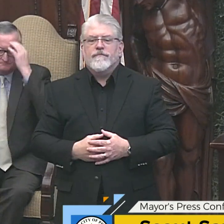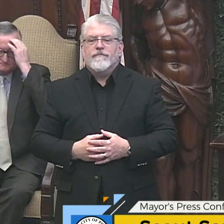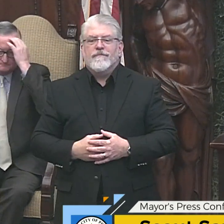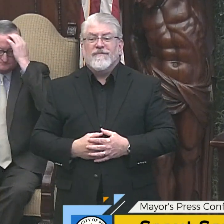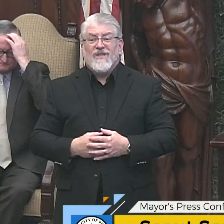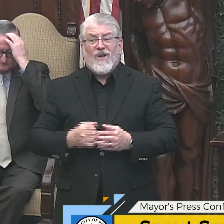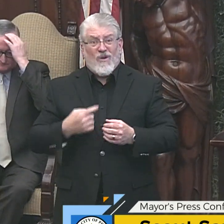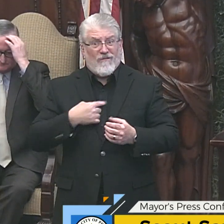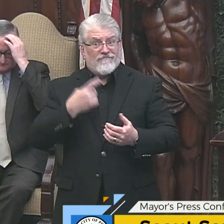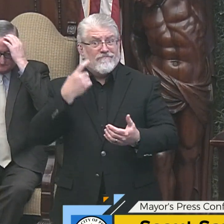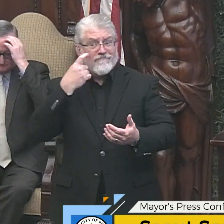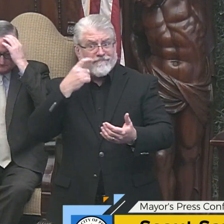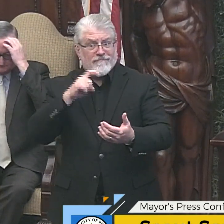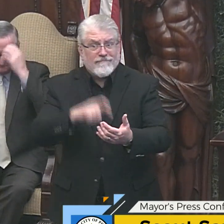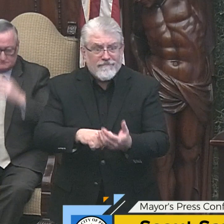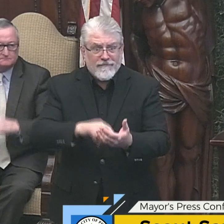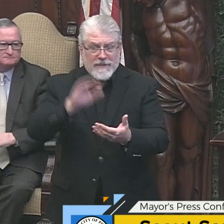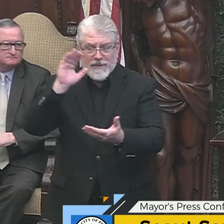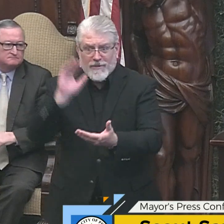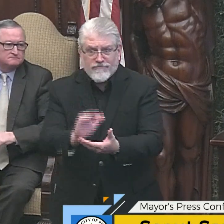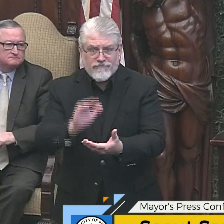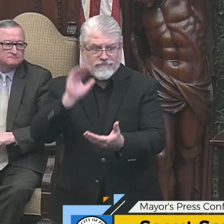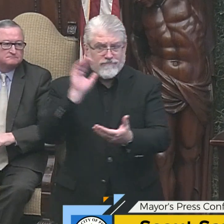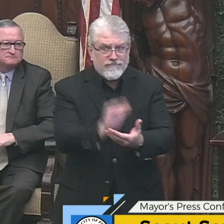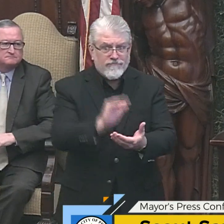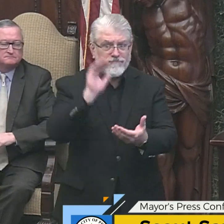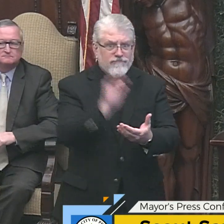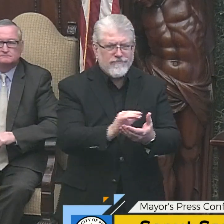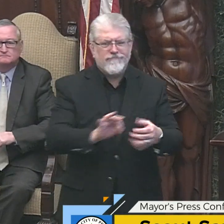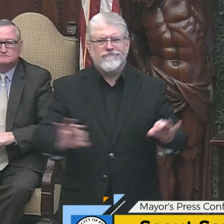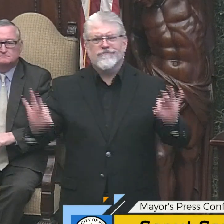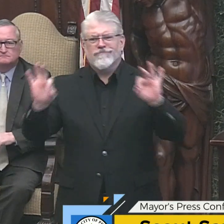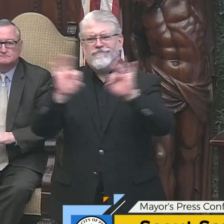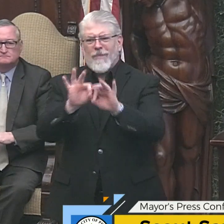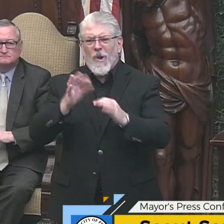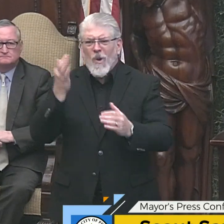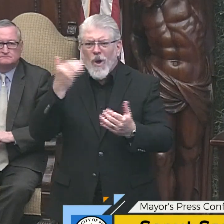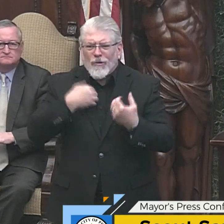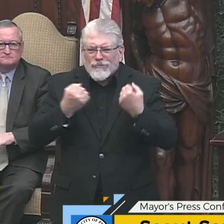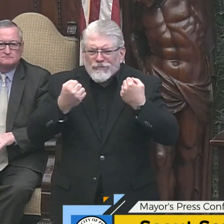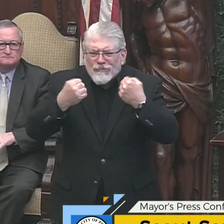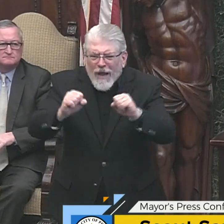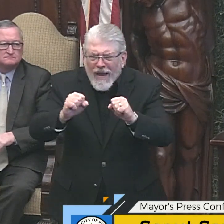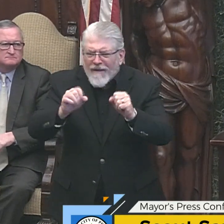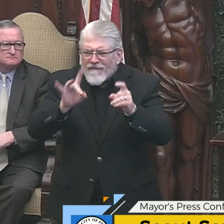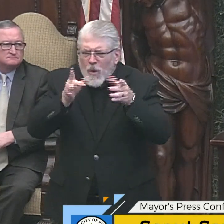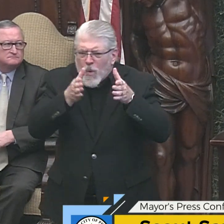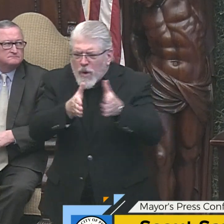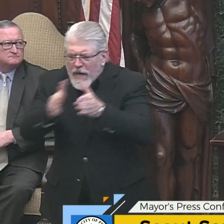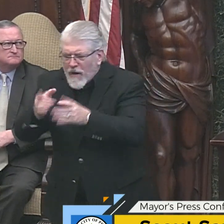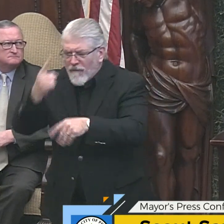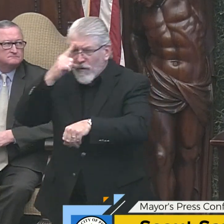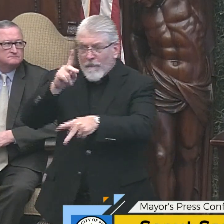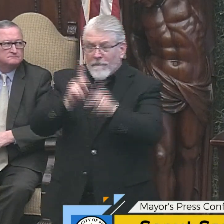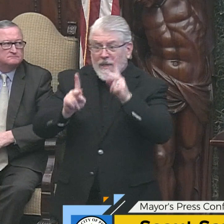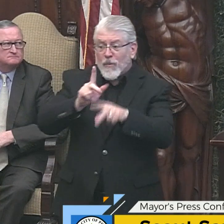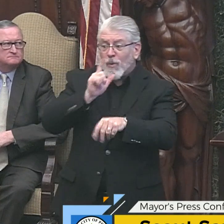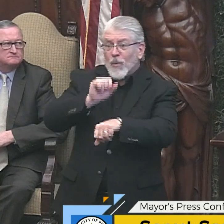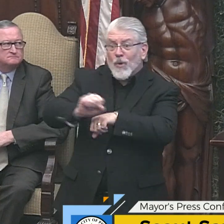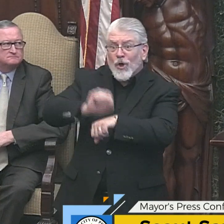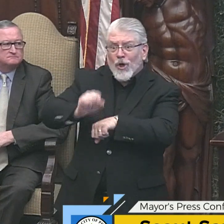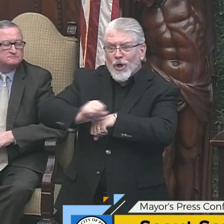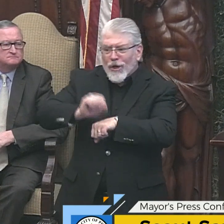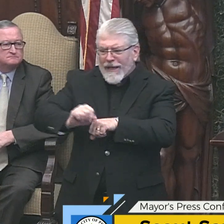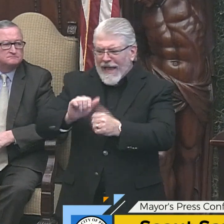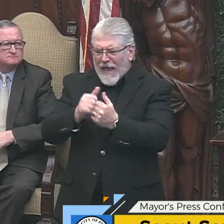system. We are also looking for ways to provide our employees with an opportunity to distance